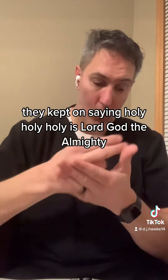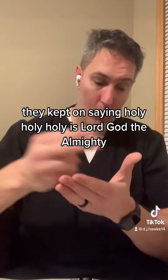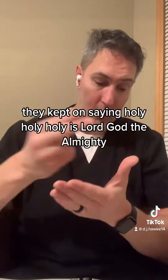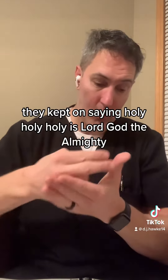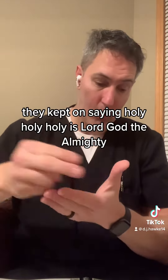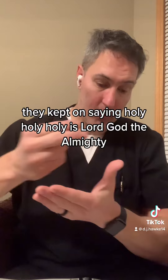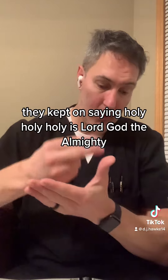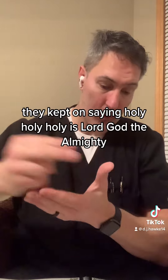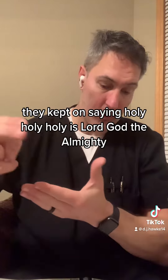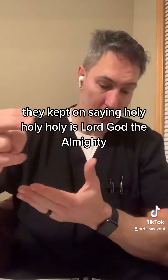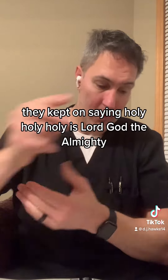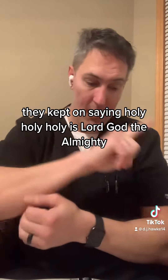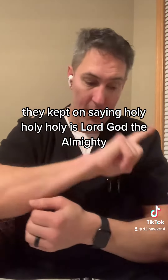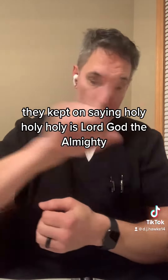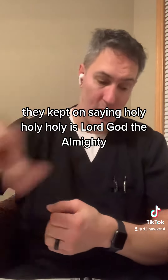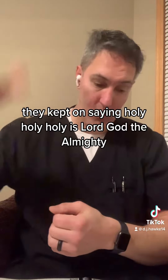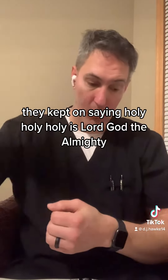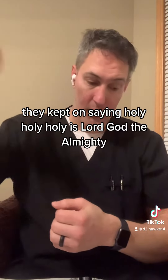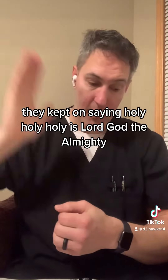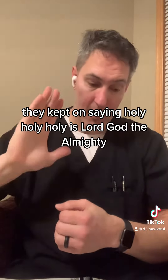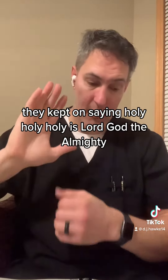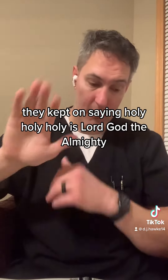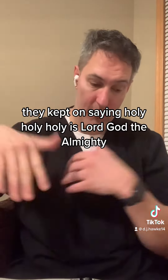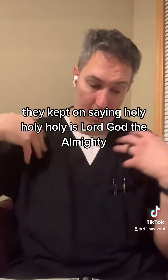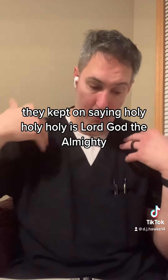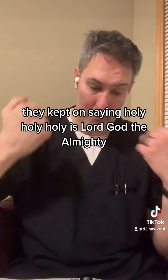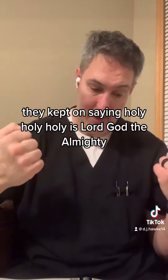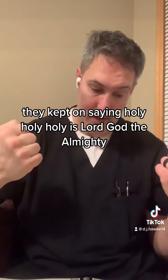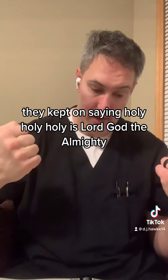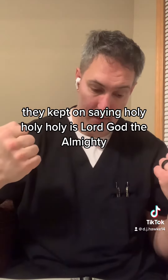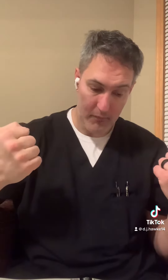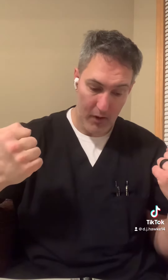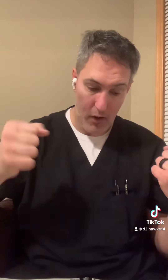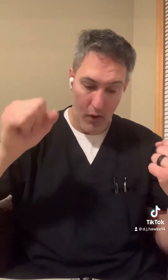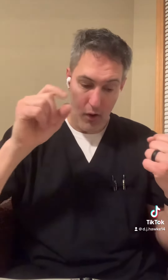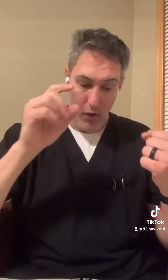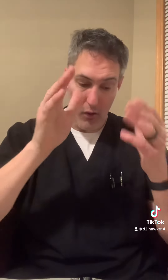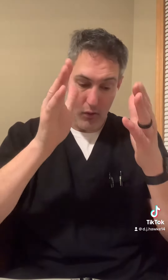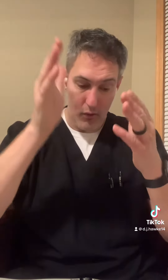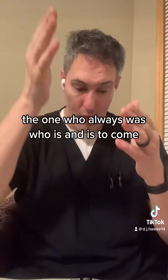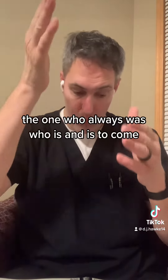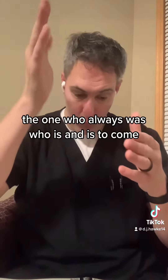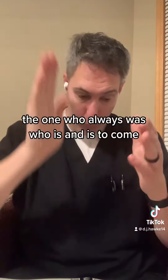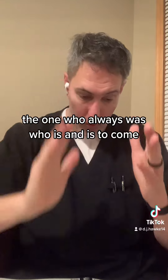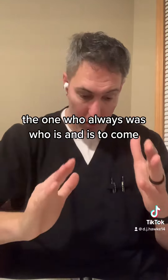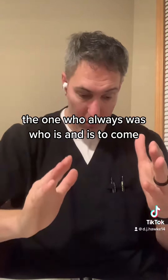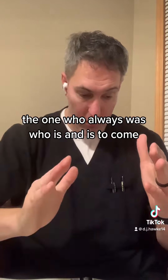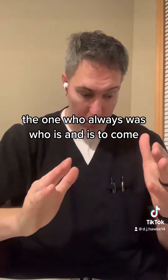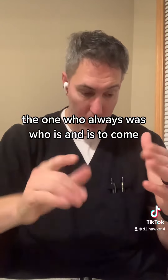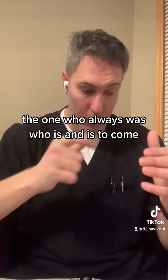"Holy, holy, holy is Lord God, the Almighty, the one